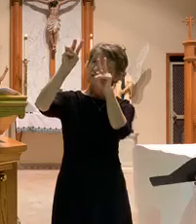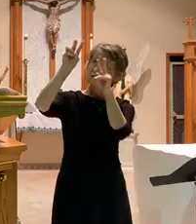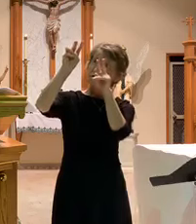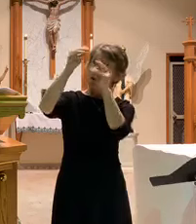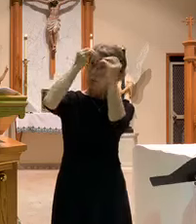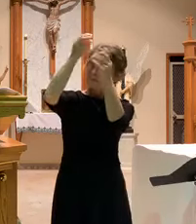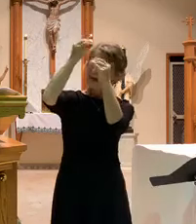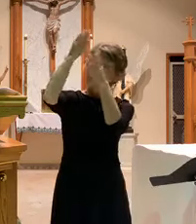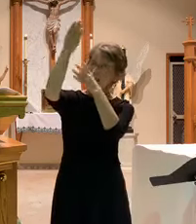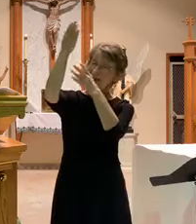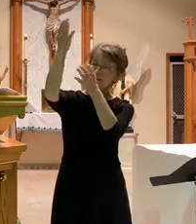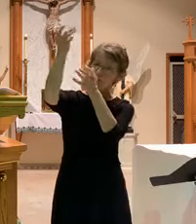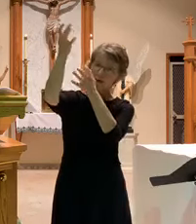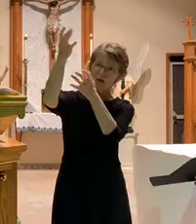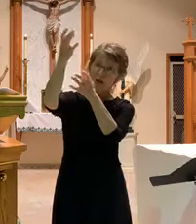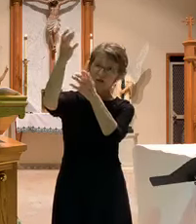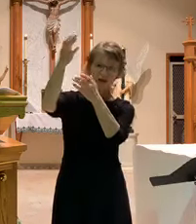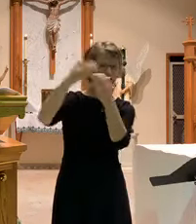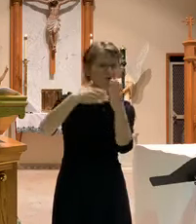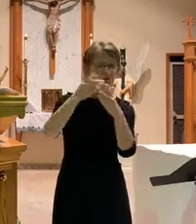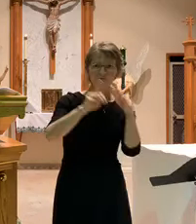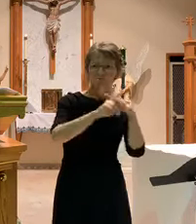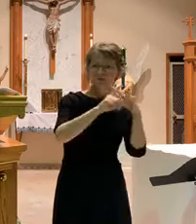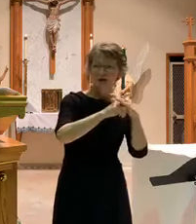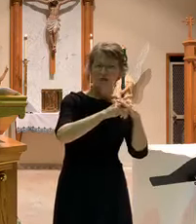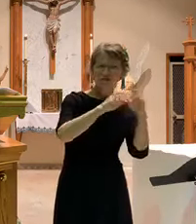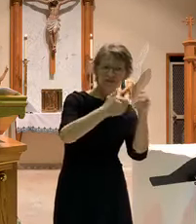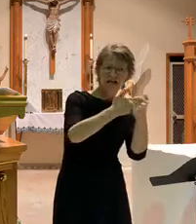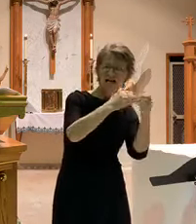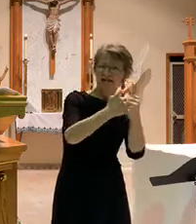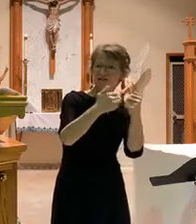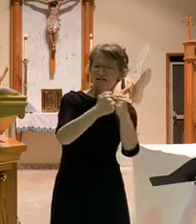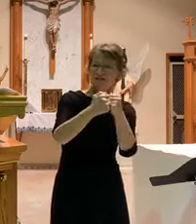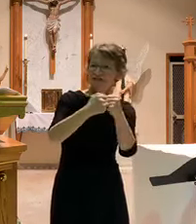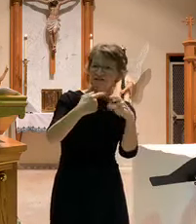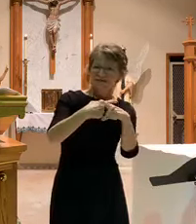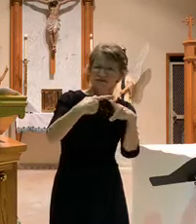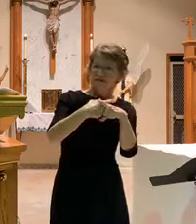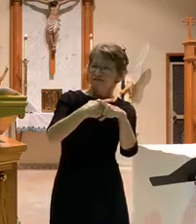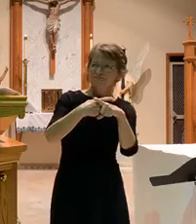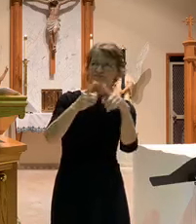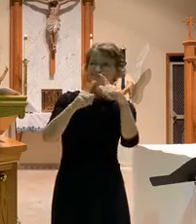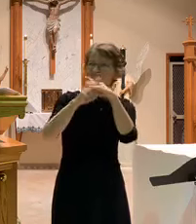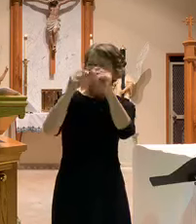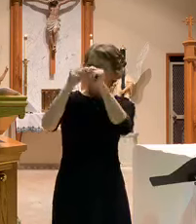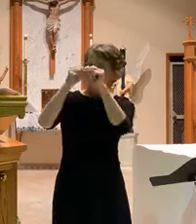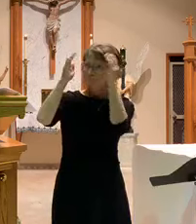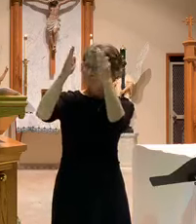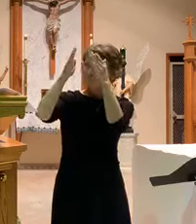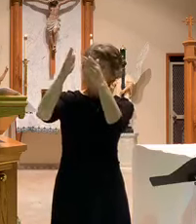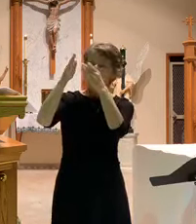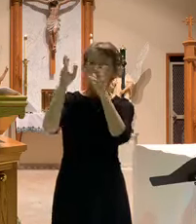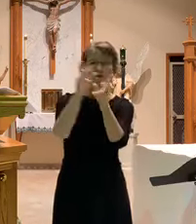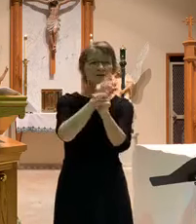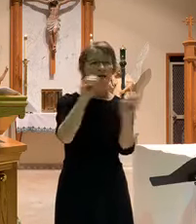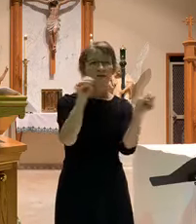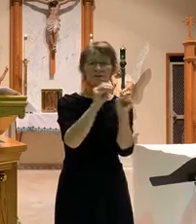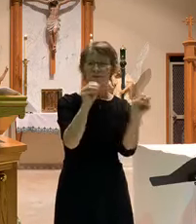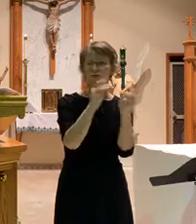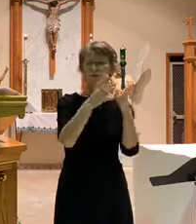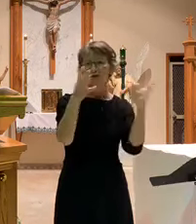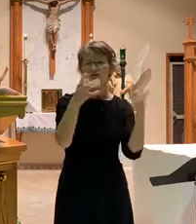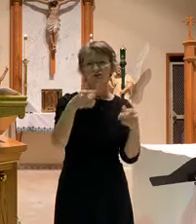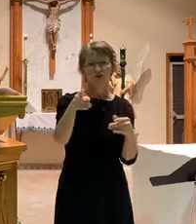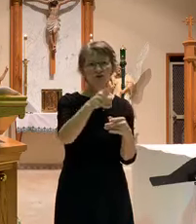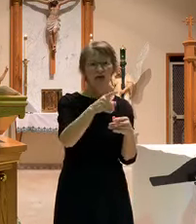will, even when it's hard, no obstacle will be too much for us, and he will make